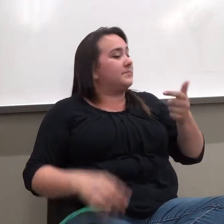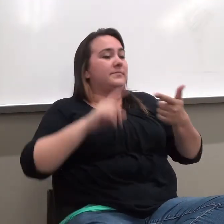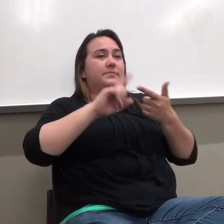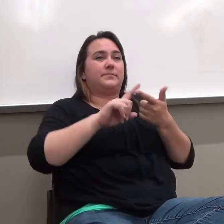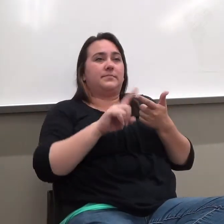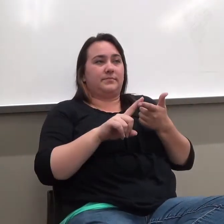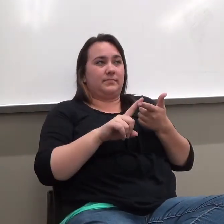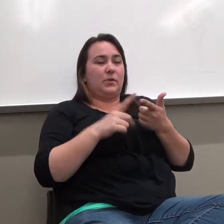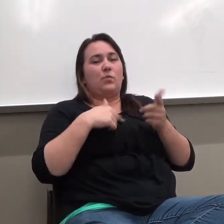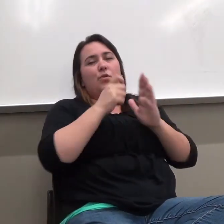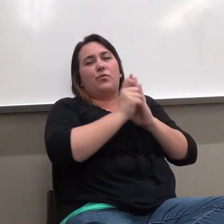sake of my list.